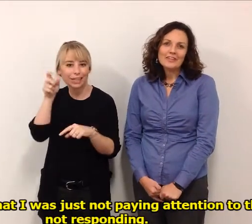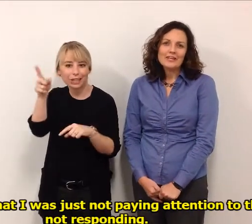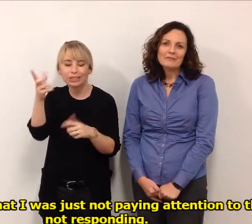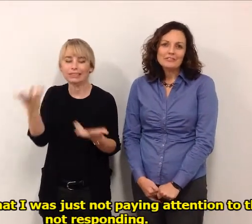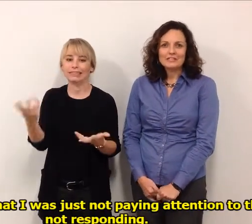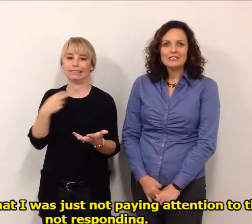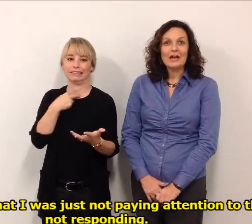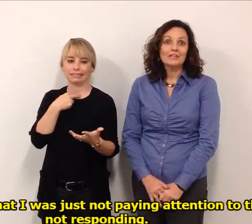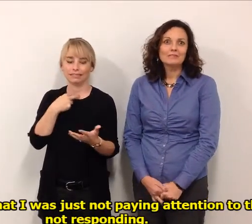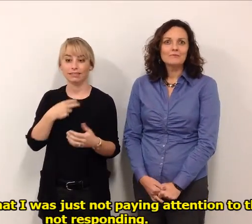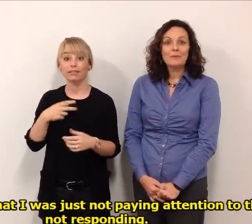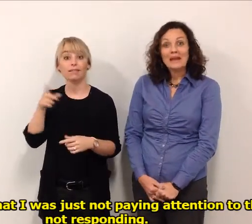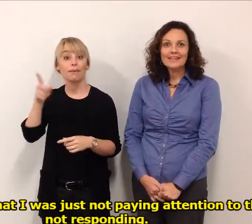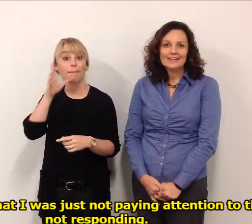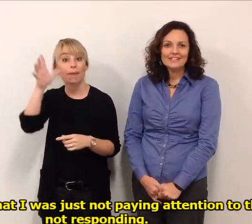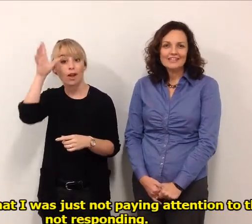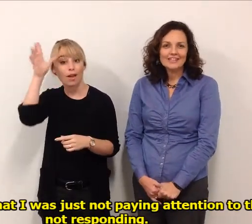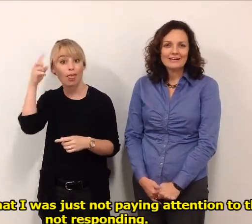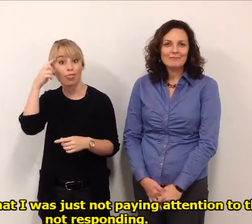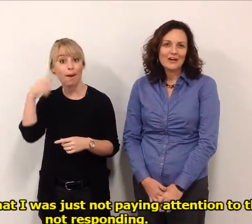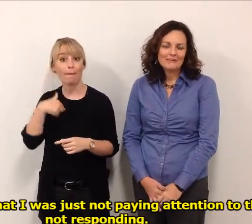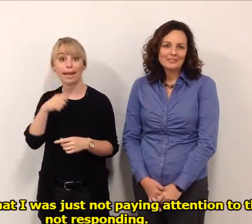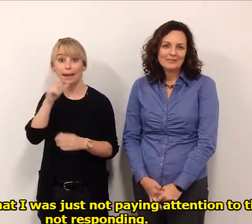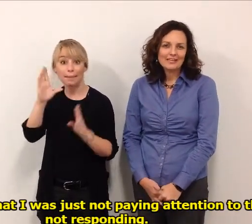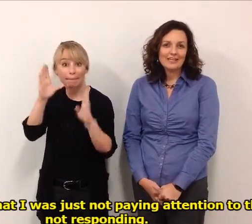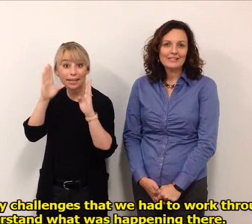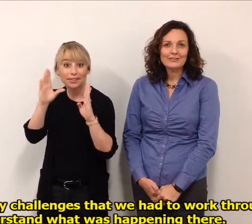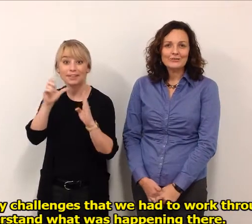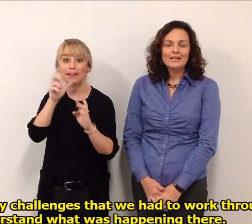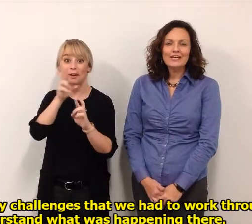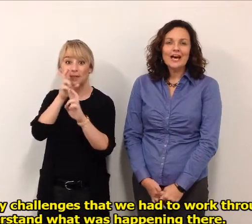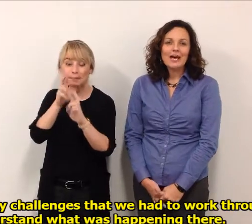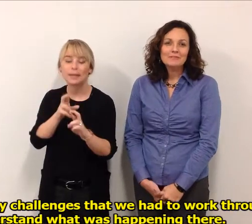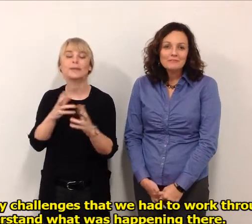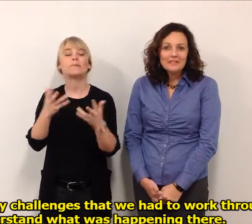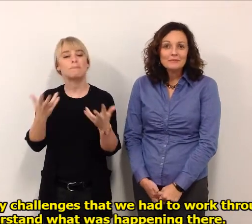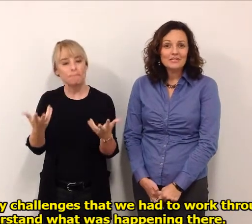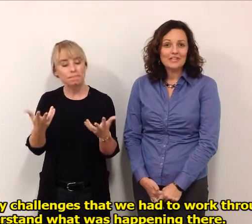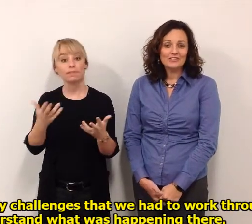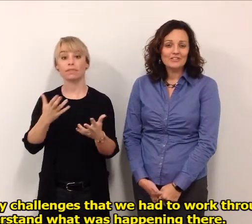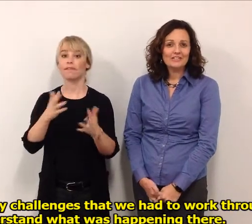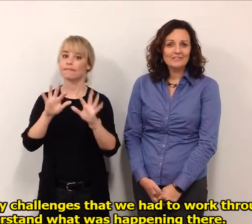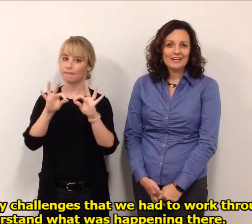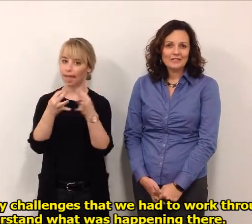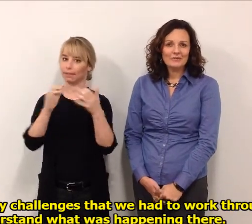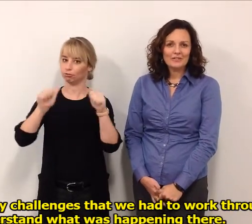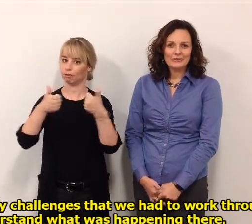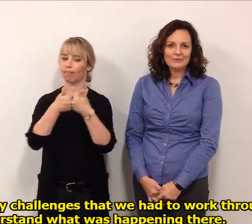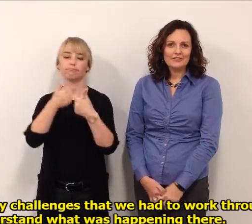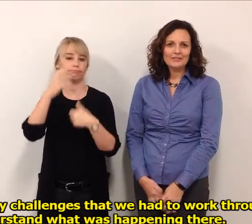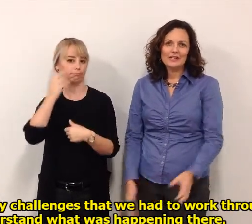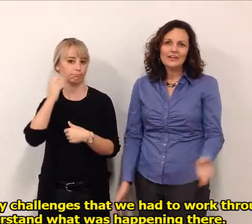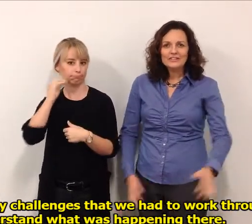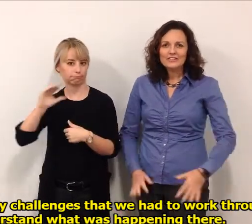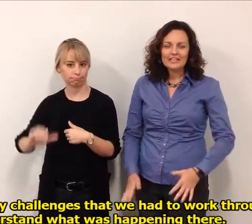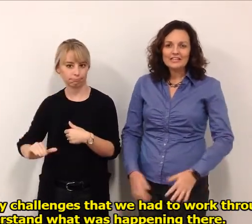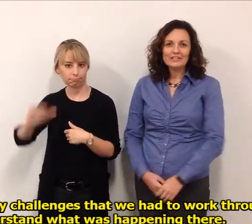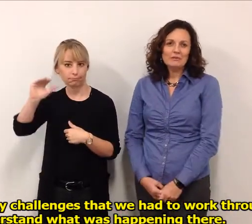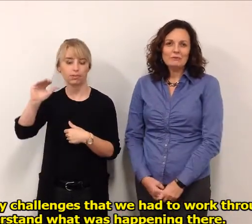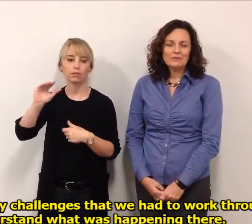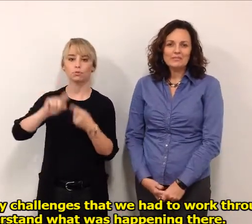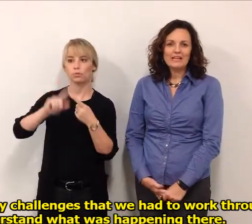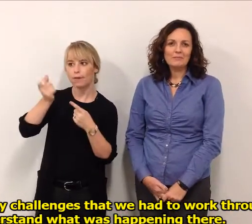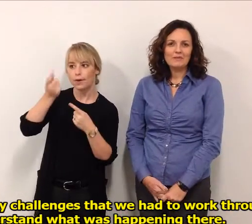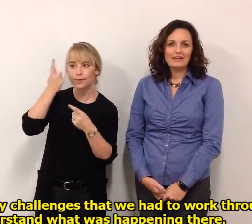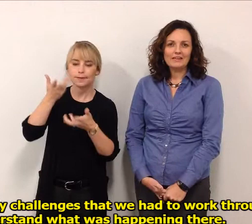They thought that I was just not paying attention to them or not responding. So some family challenges that we had to work through to